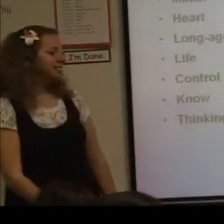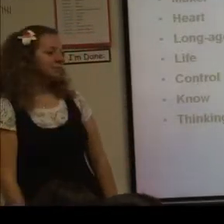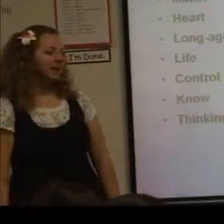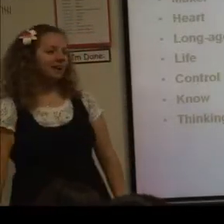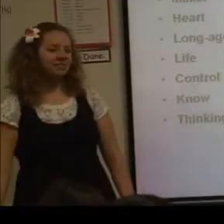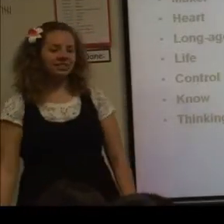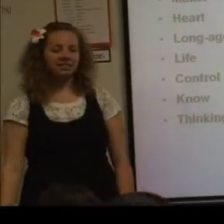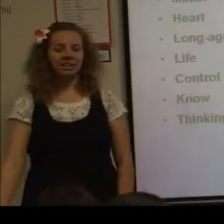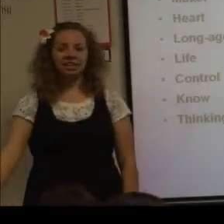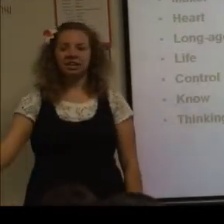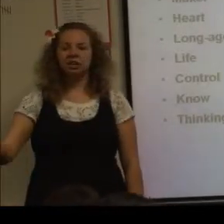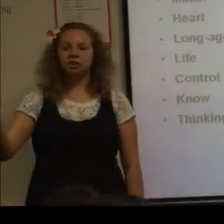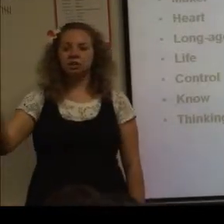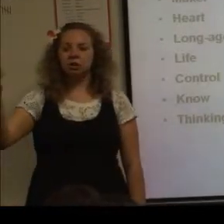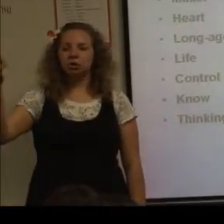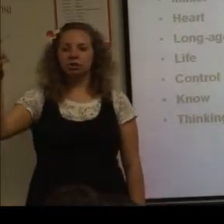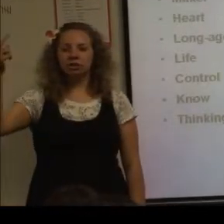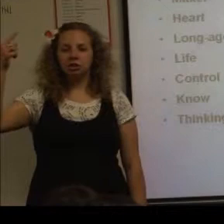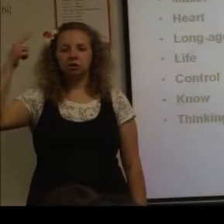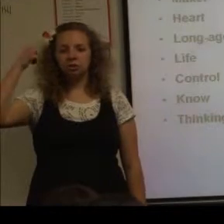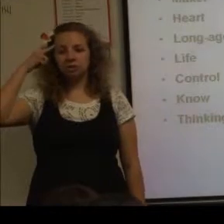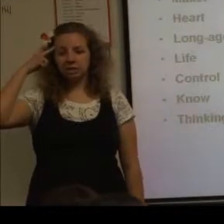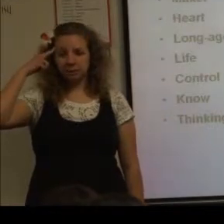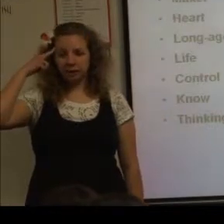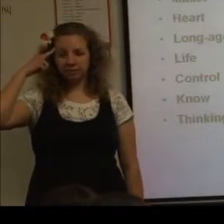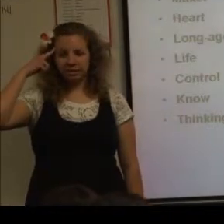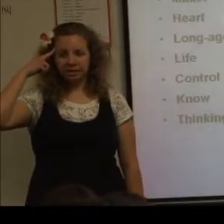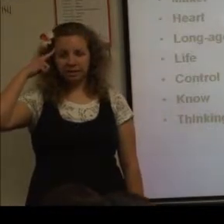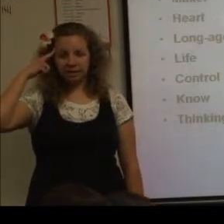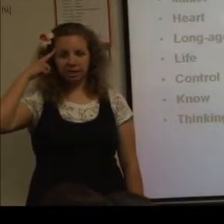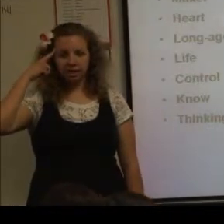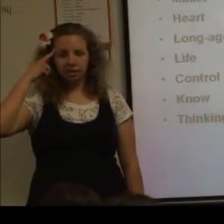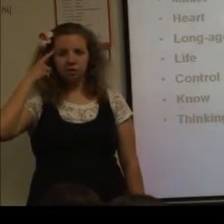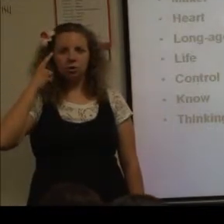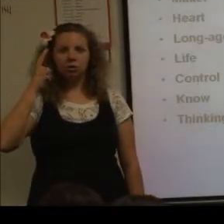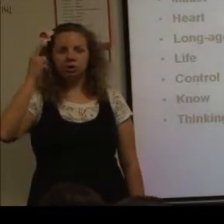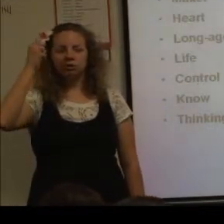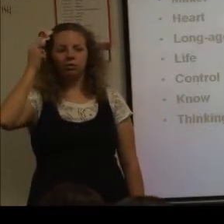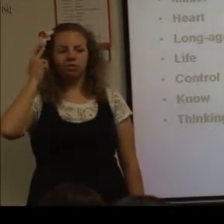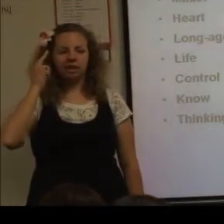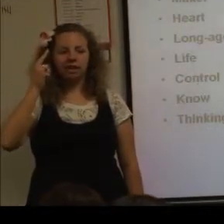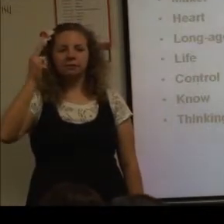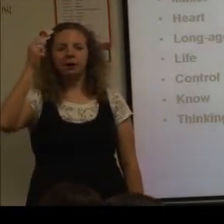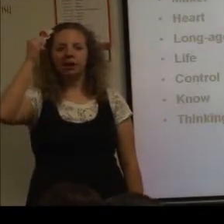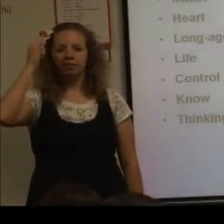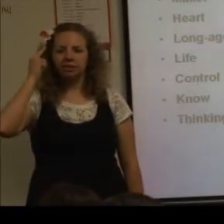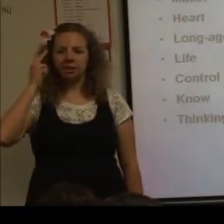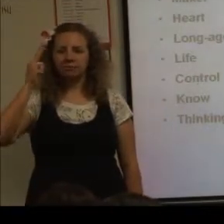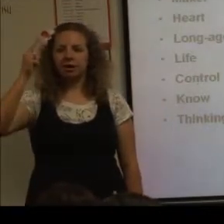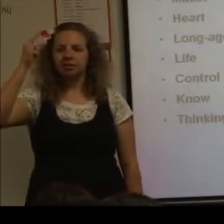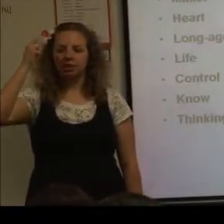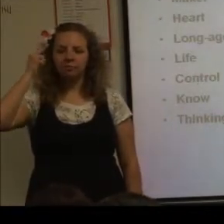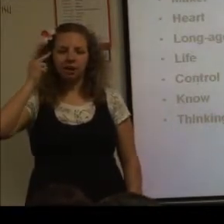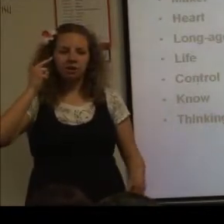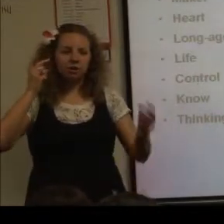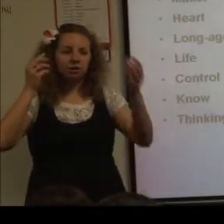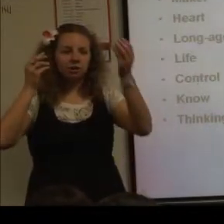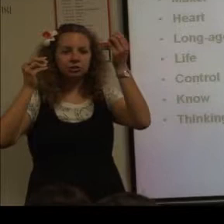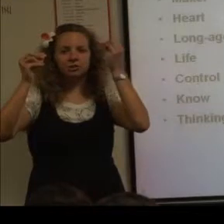And we have the sign thinking. So you can do this way. This is thing. So you can do thinking about, thinking about, thinking about. You can also